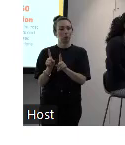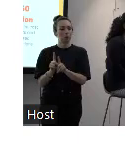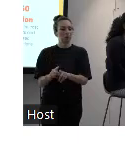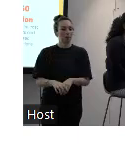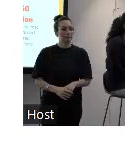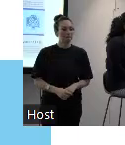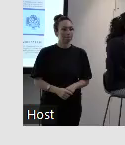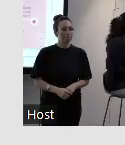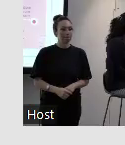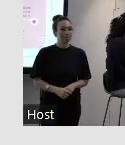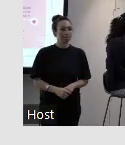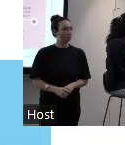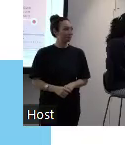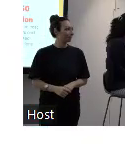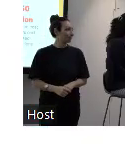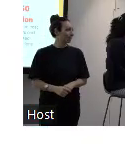Oh,